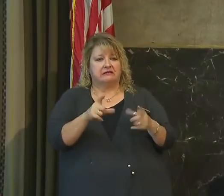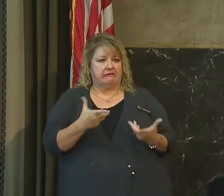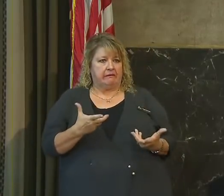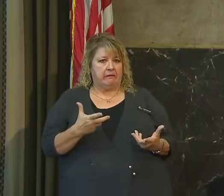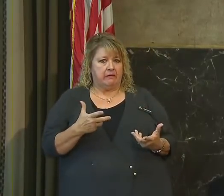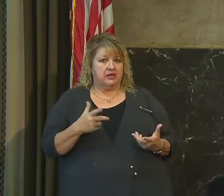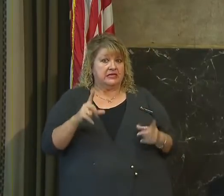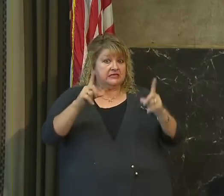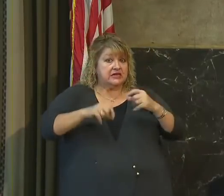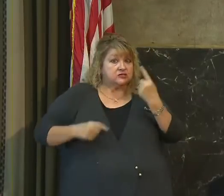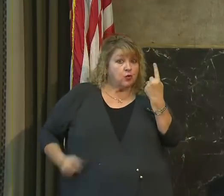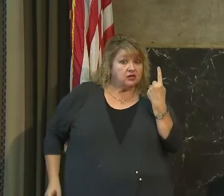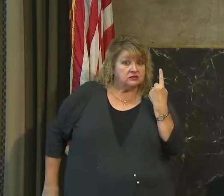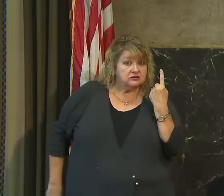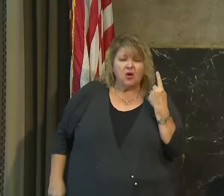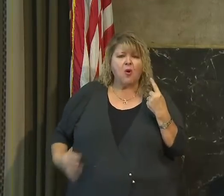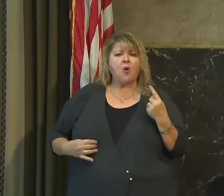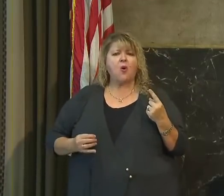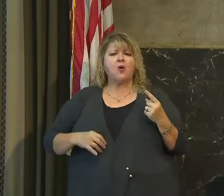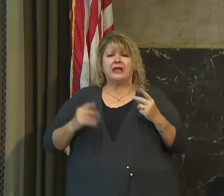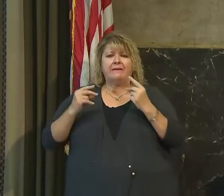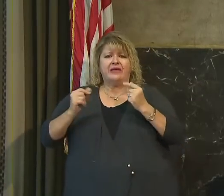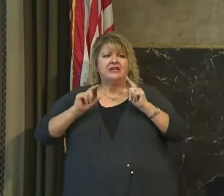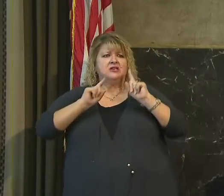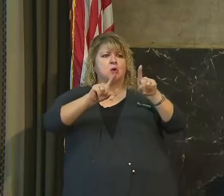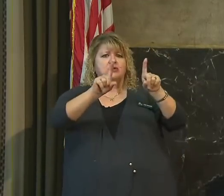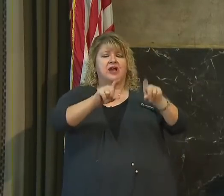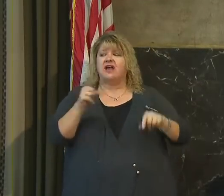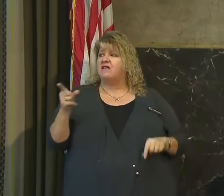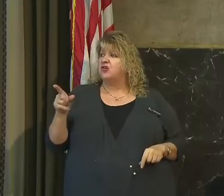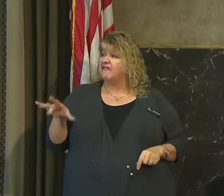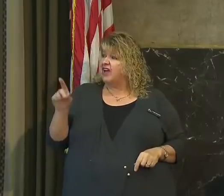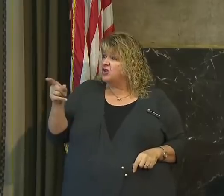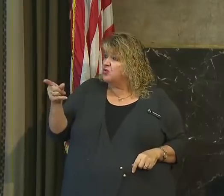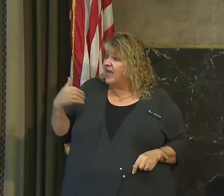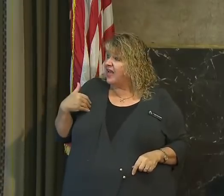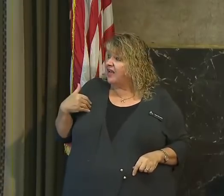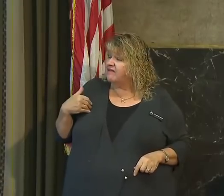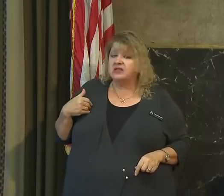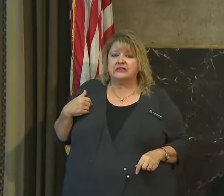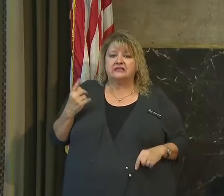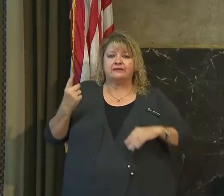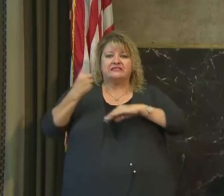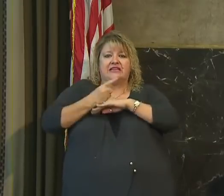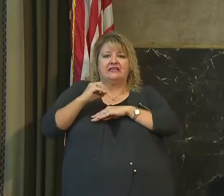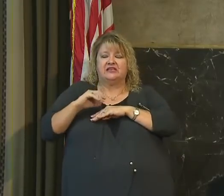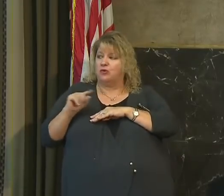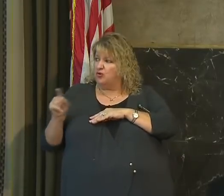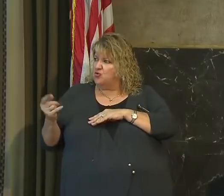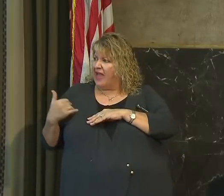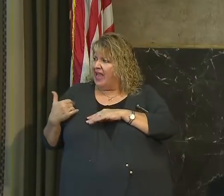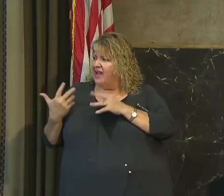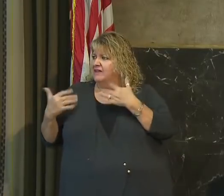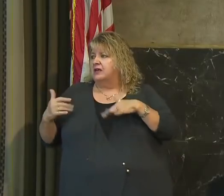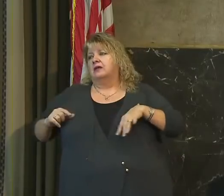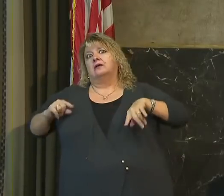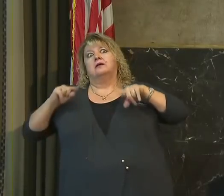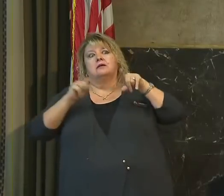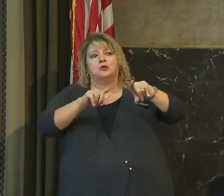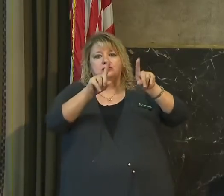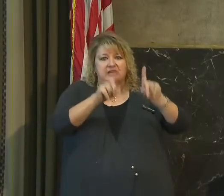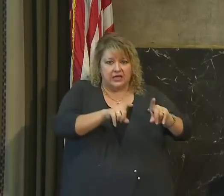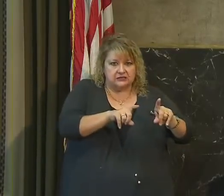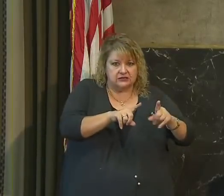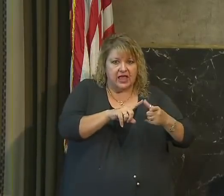not just once. Get tested immediately after you know about it, which would be day 0, and again between days 5 and